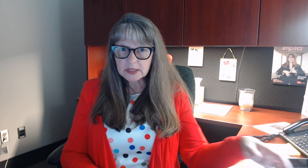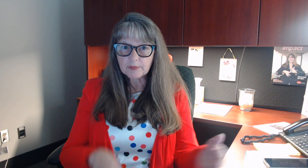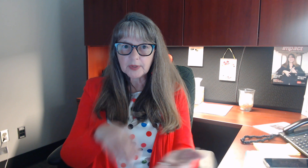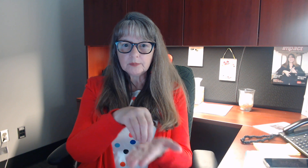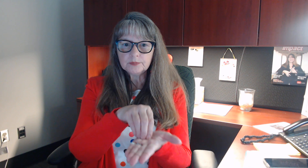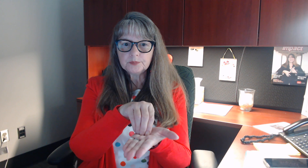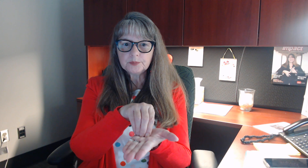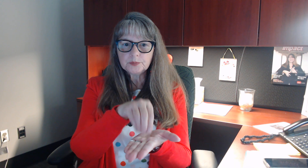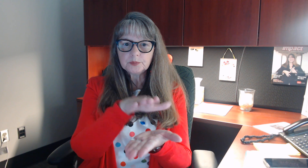something,